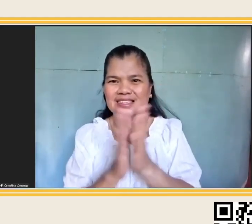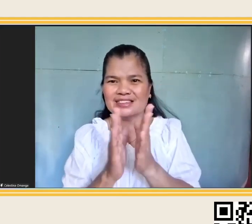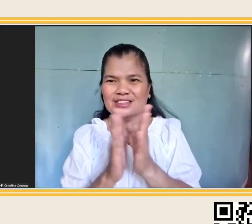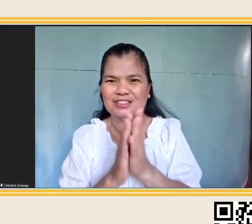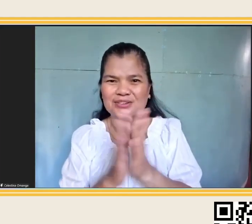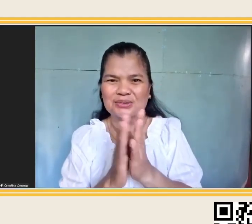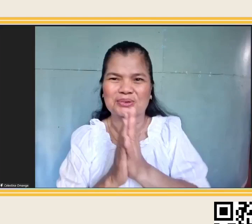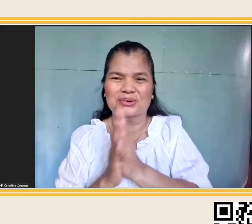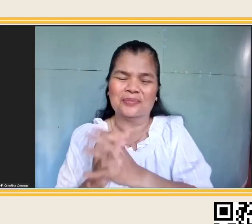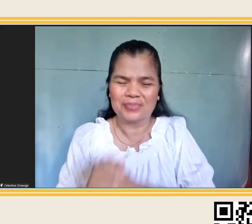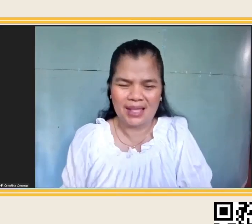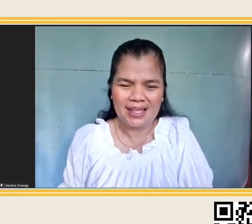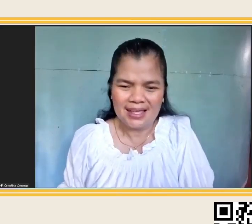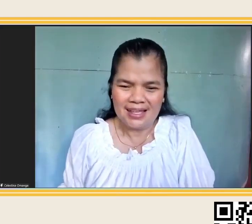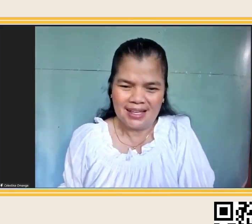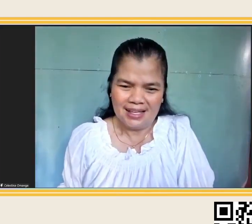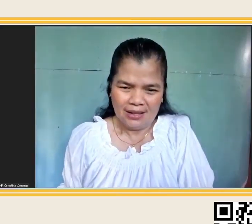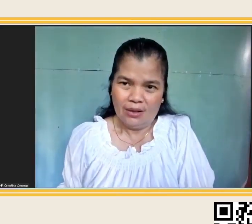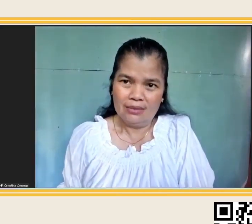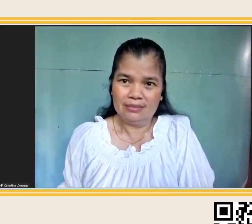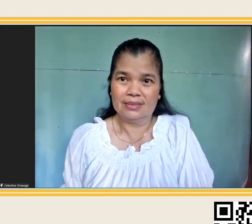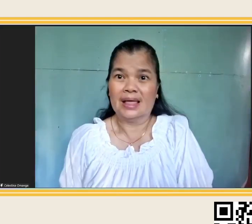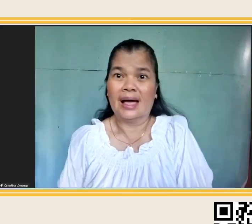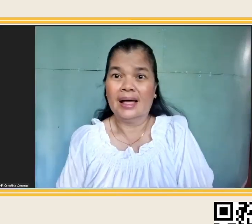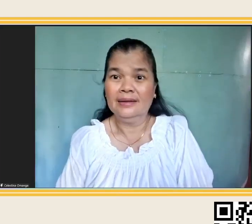tayo sa session 2.